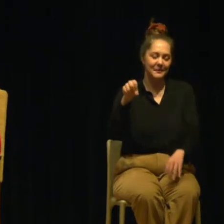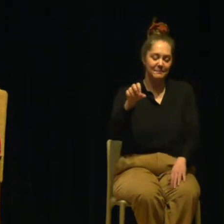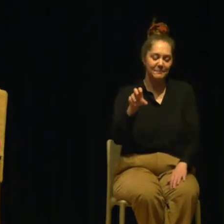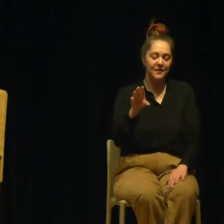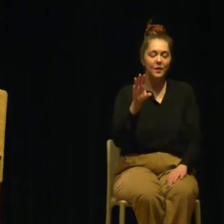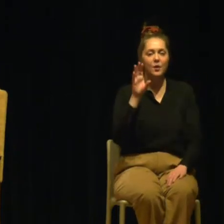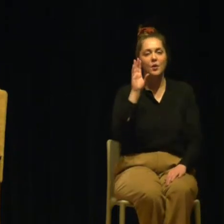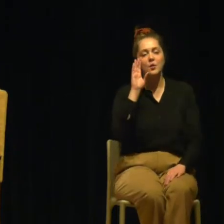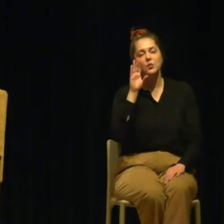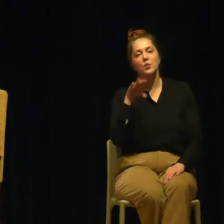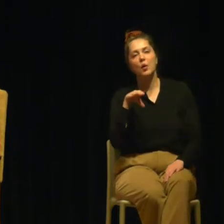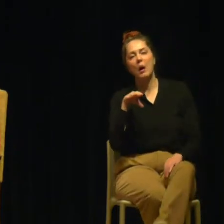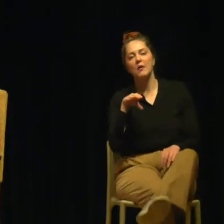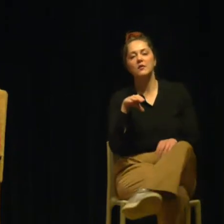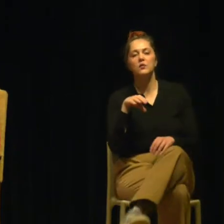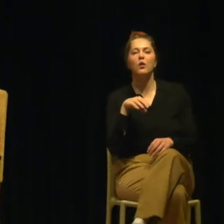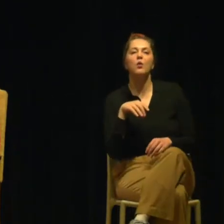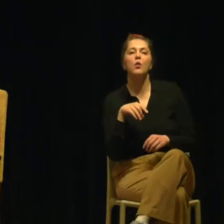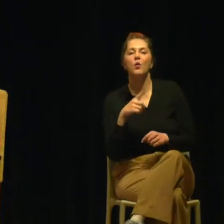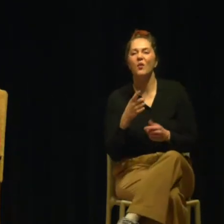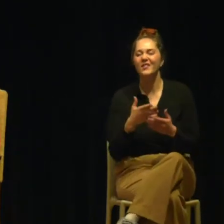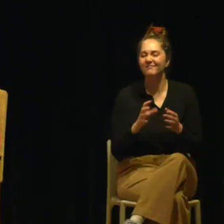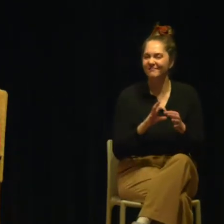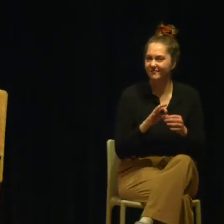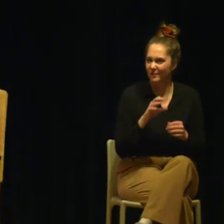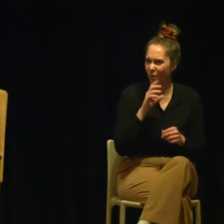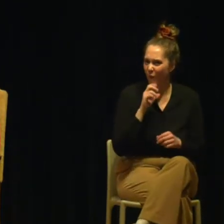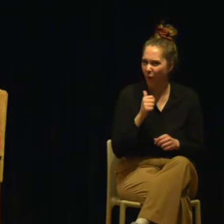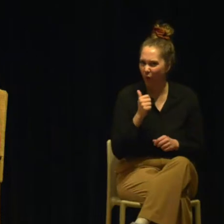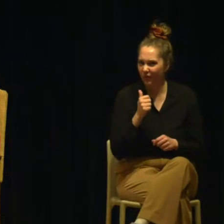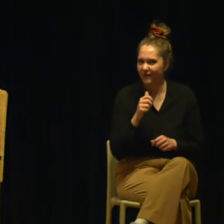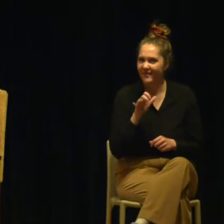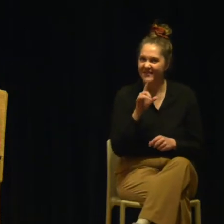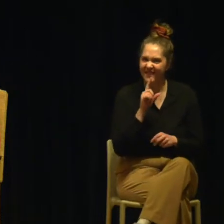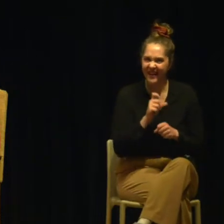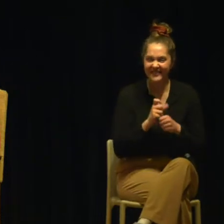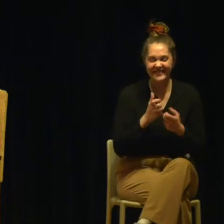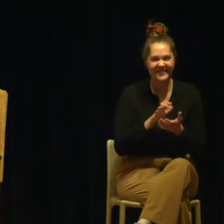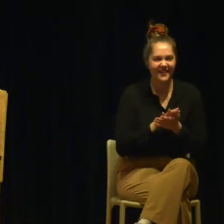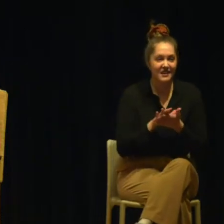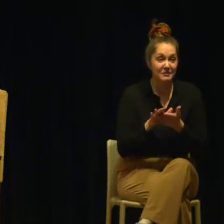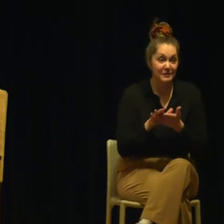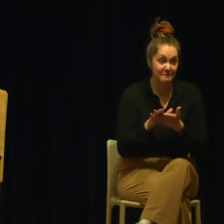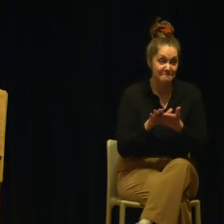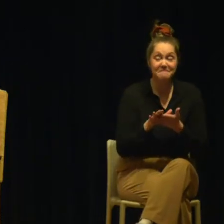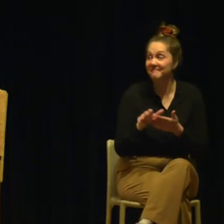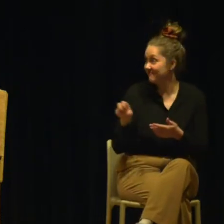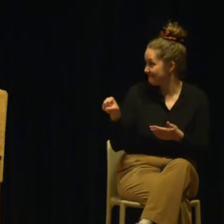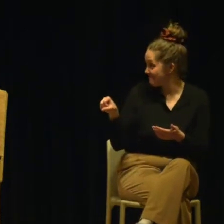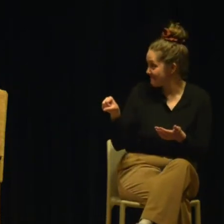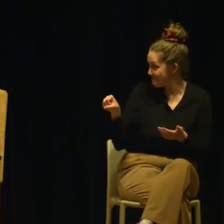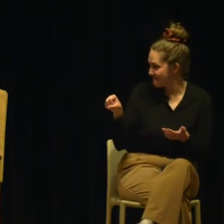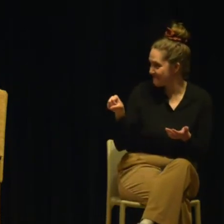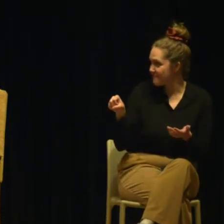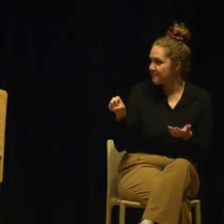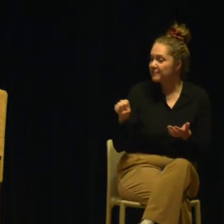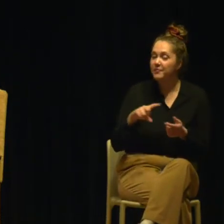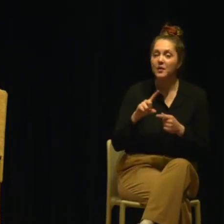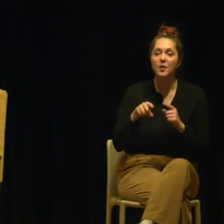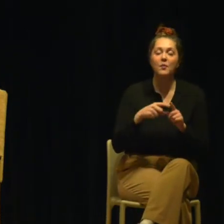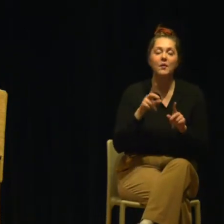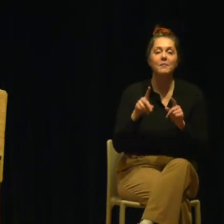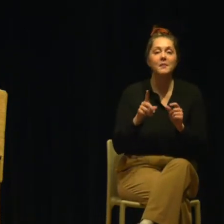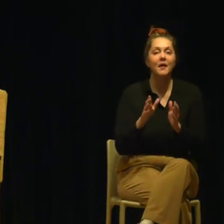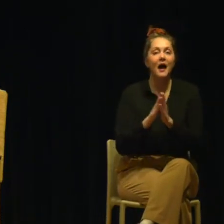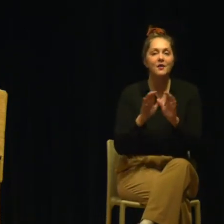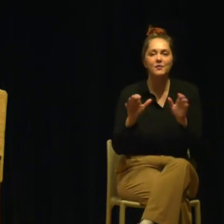You know how it is. This is one thing about being older that is actually kind of nice. That when people ask you to